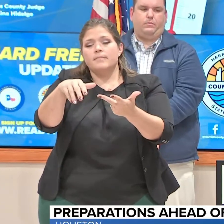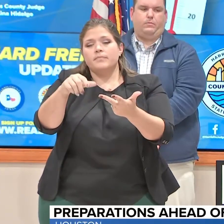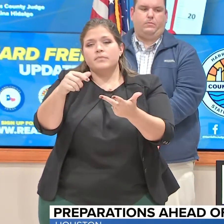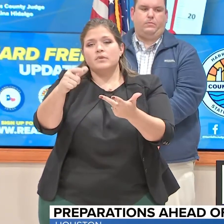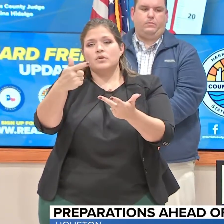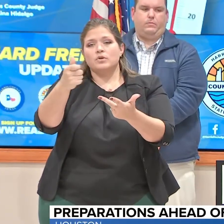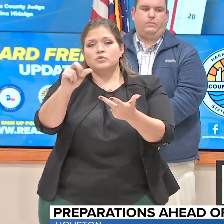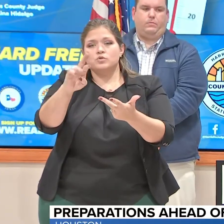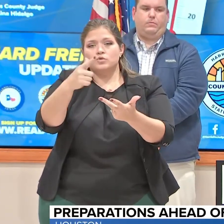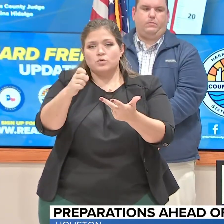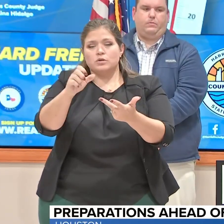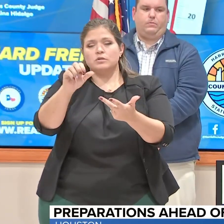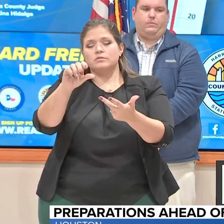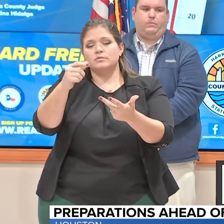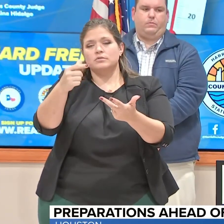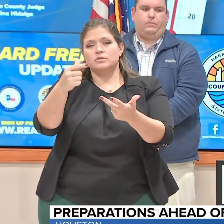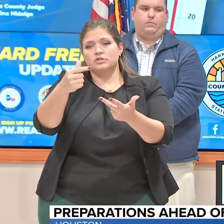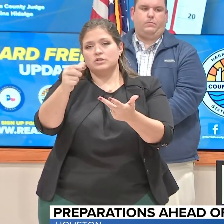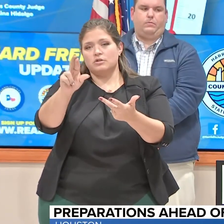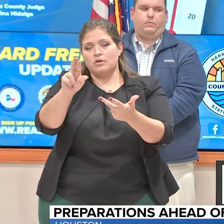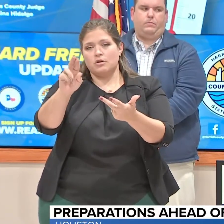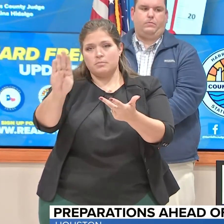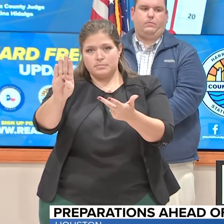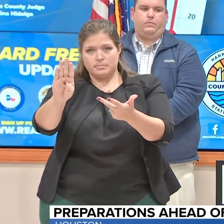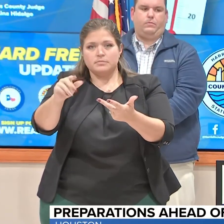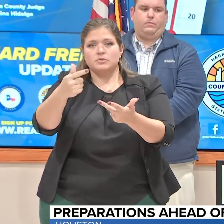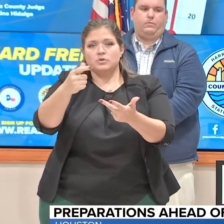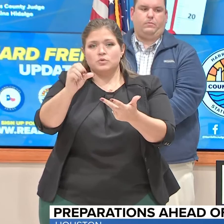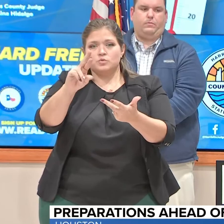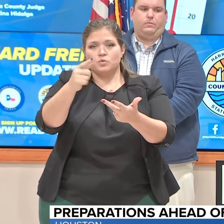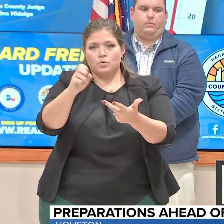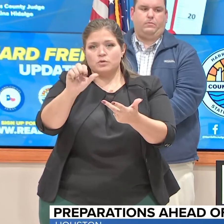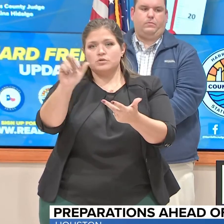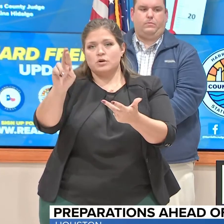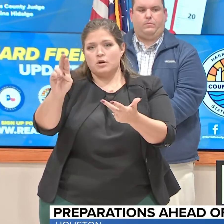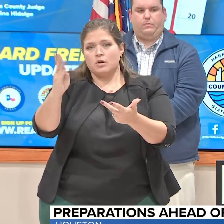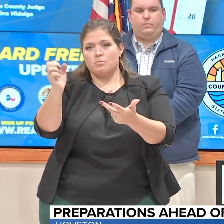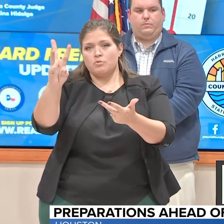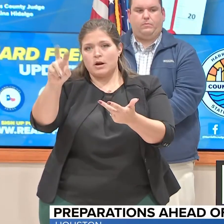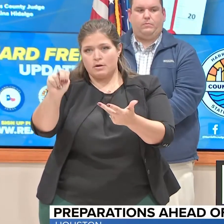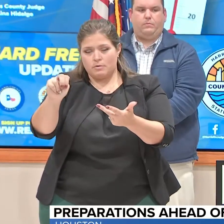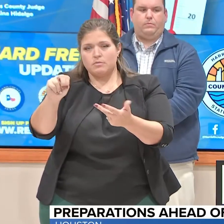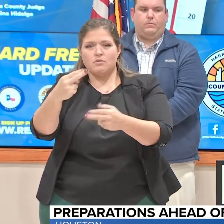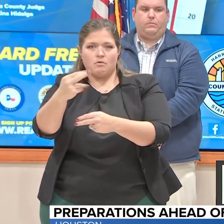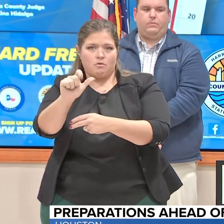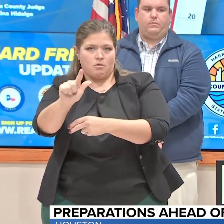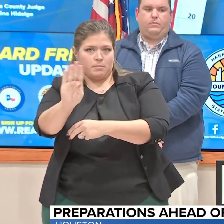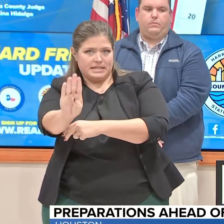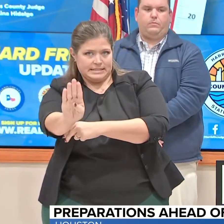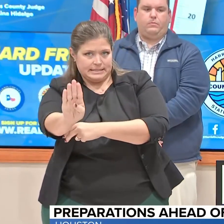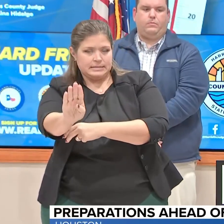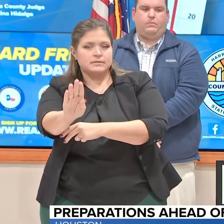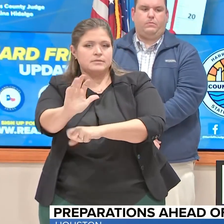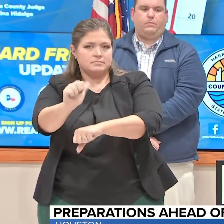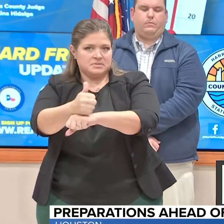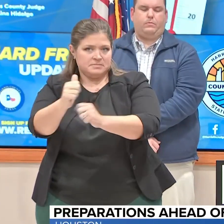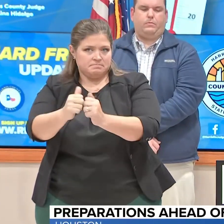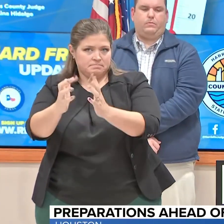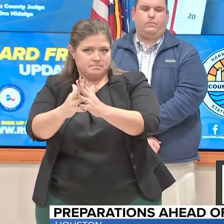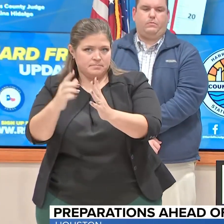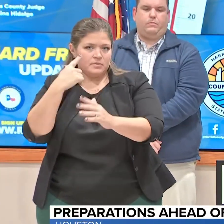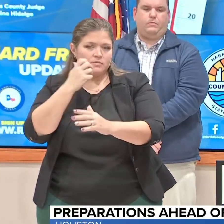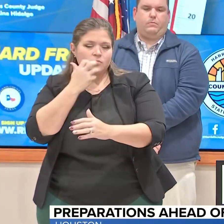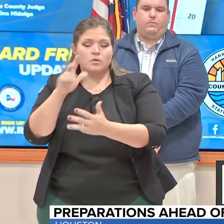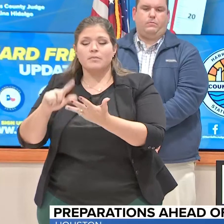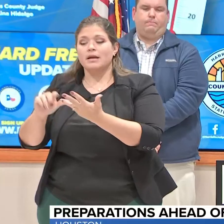the George R. Brown Convention Center, Hall B, will be set up, and then the